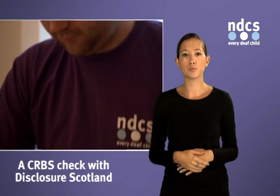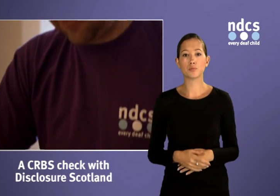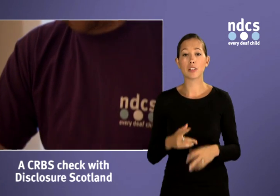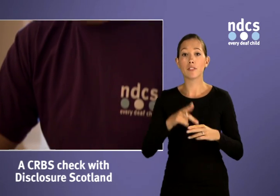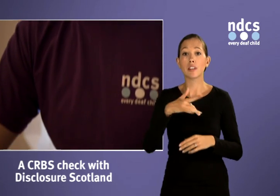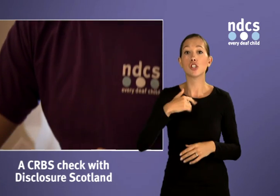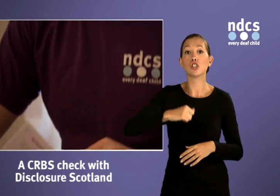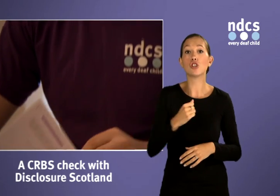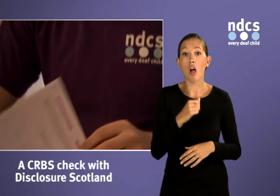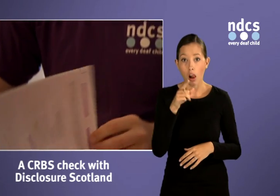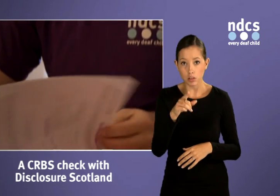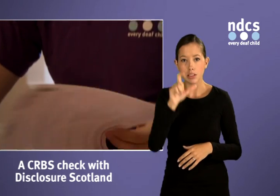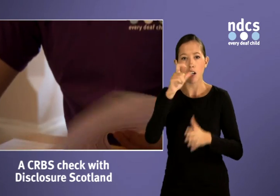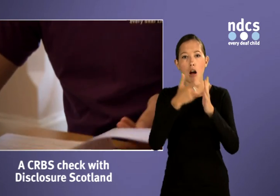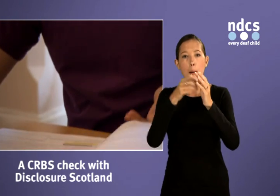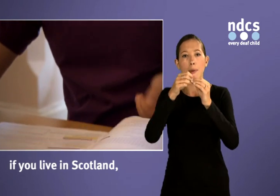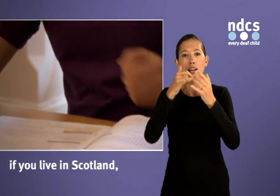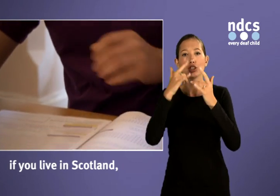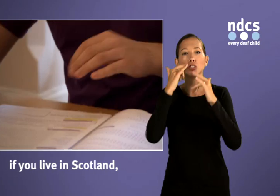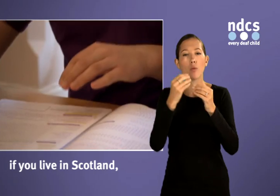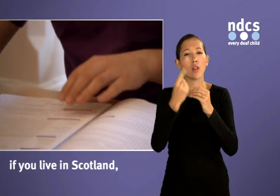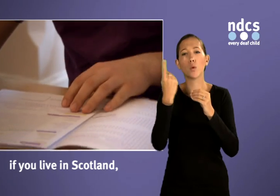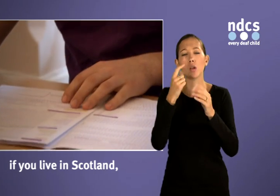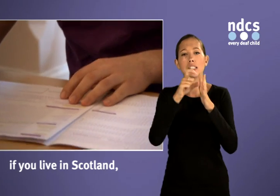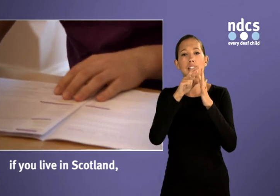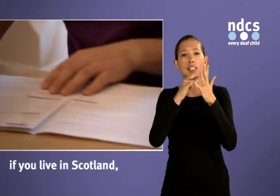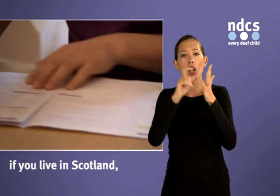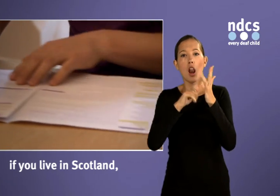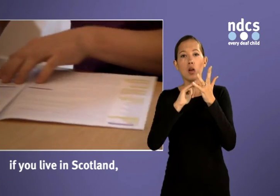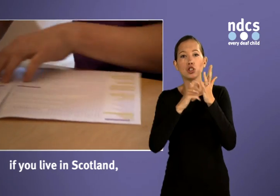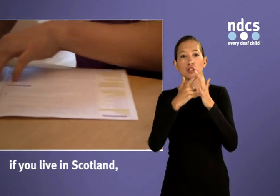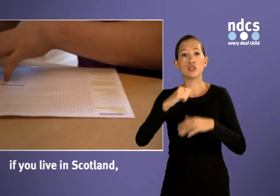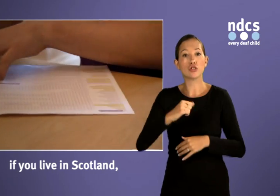a CRBS check with Disclosure Scotland if you live in Scotland,